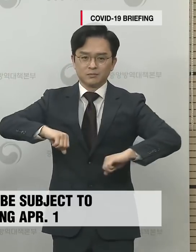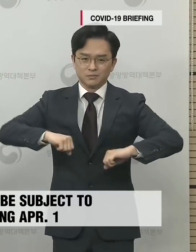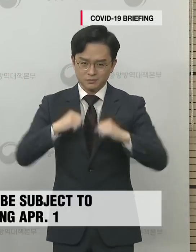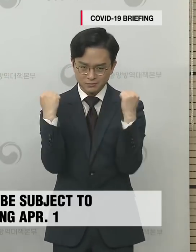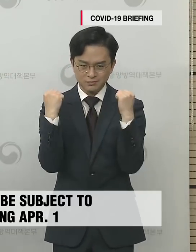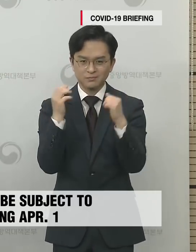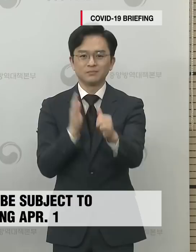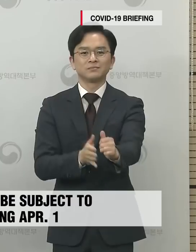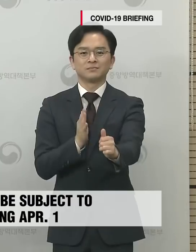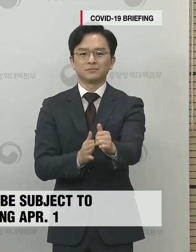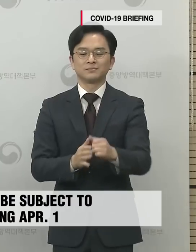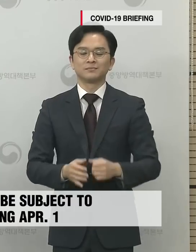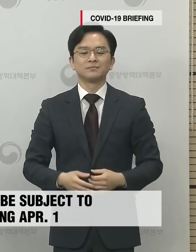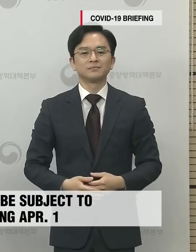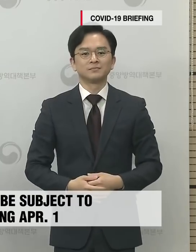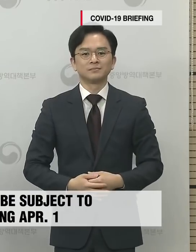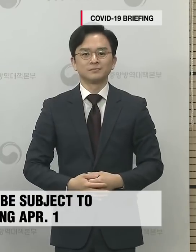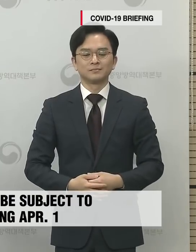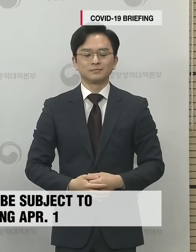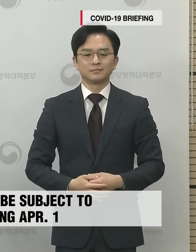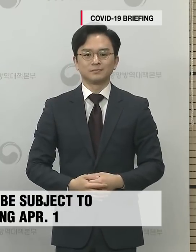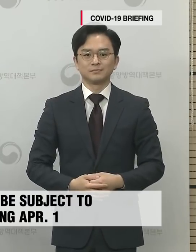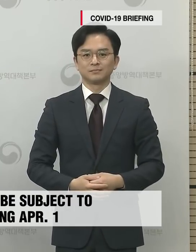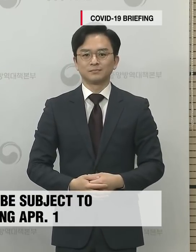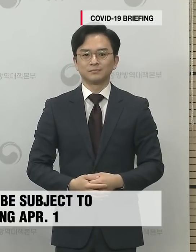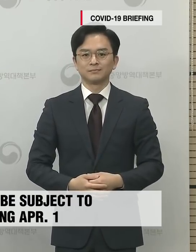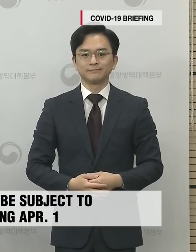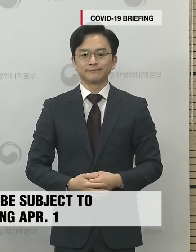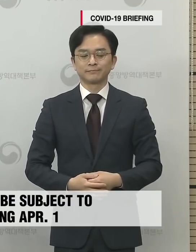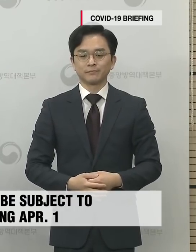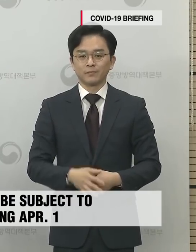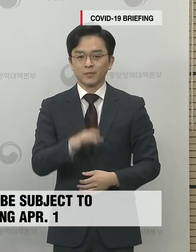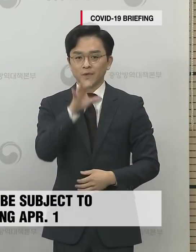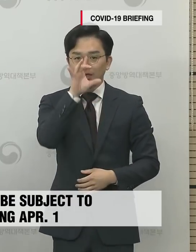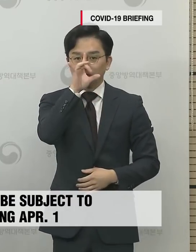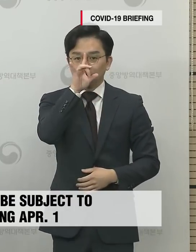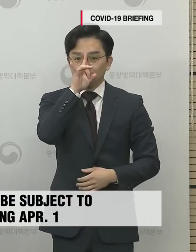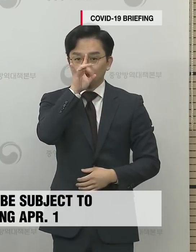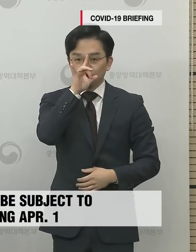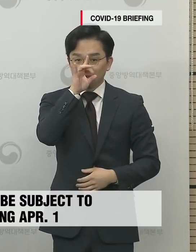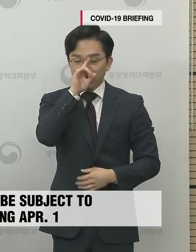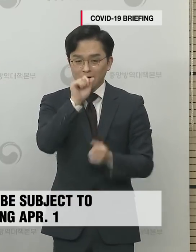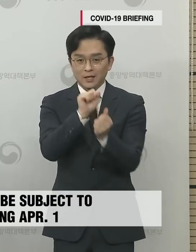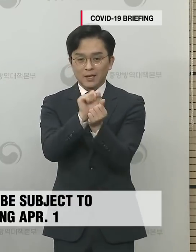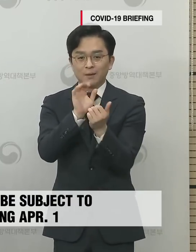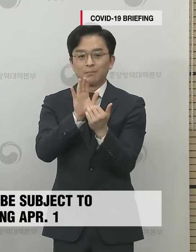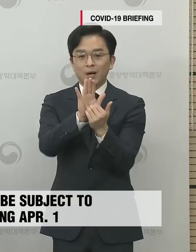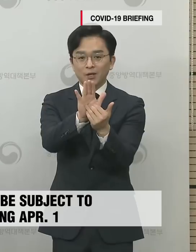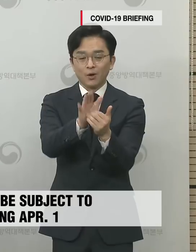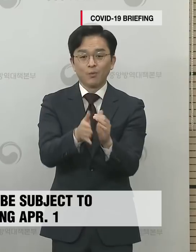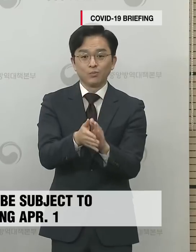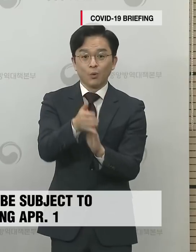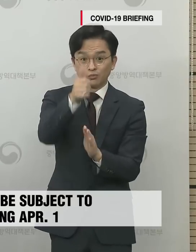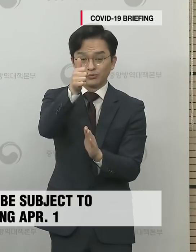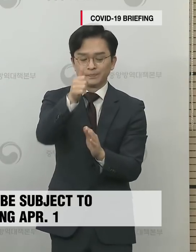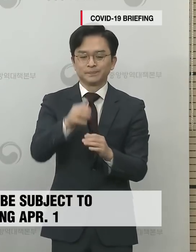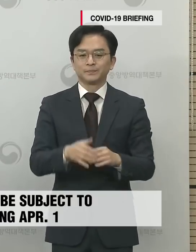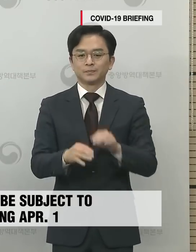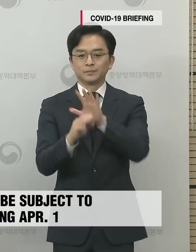comply may be subject to measures including deportation and entry ban. And the KCDC also